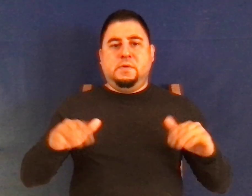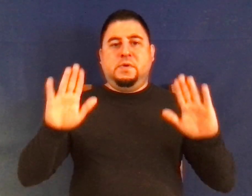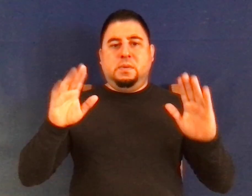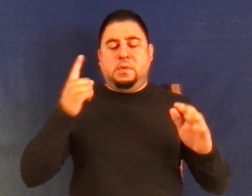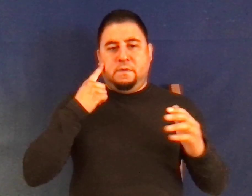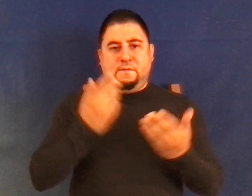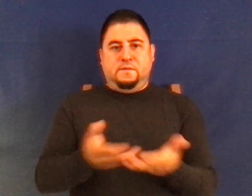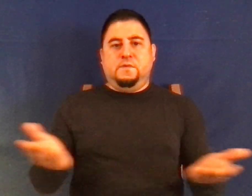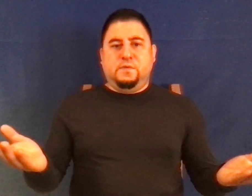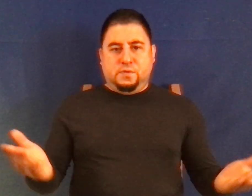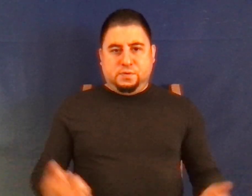up for you."